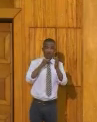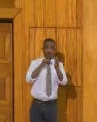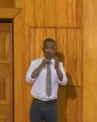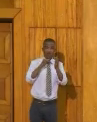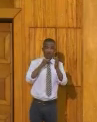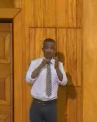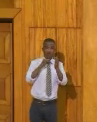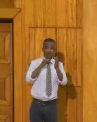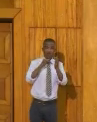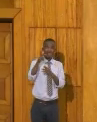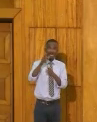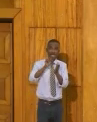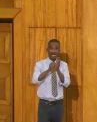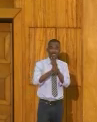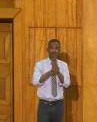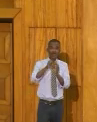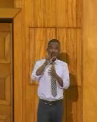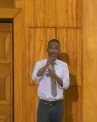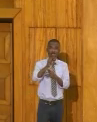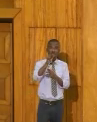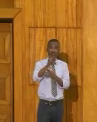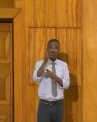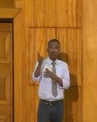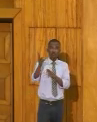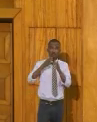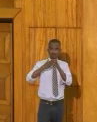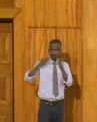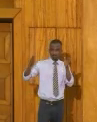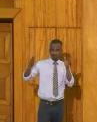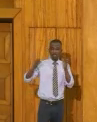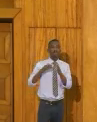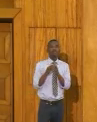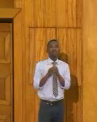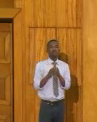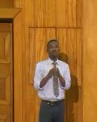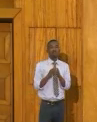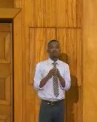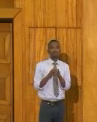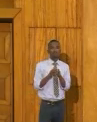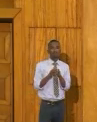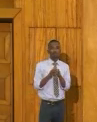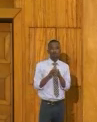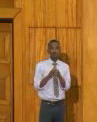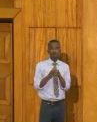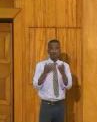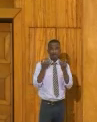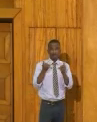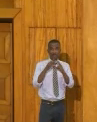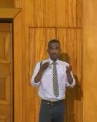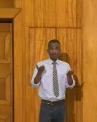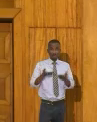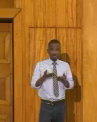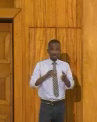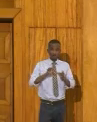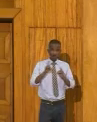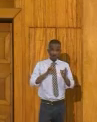and September 2024, even though there was a gap in between. At the time, we had to stop and restart. So what did